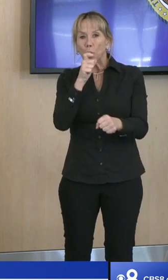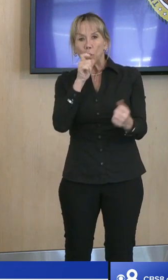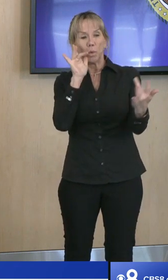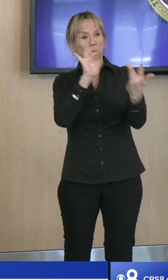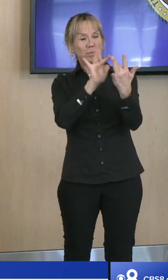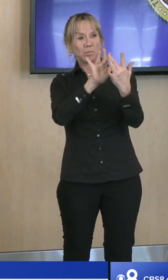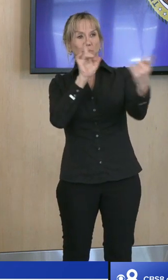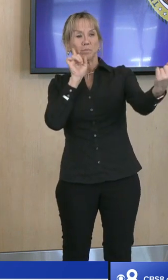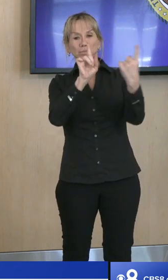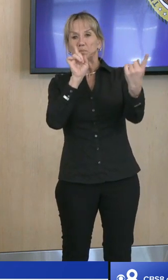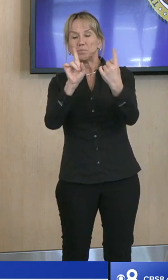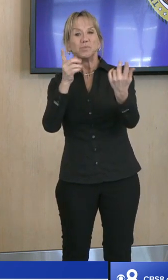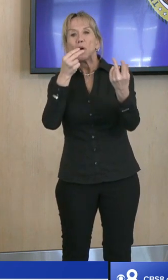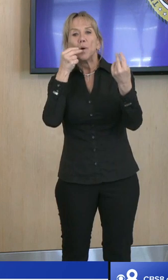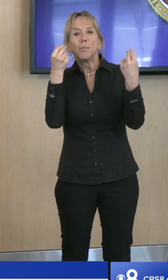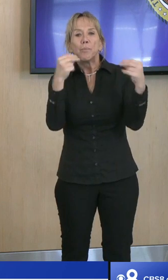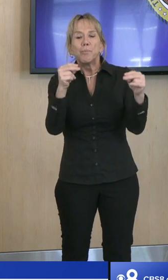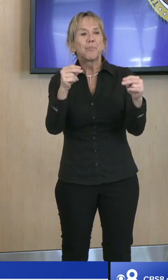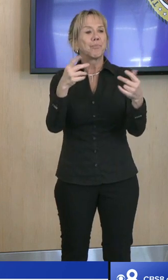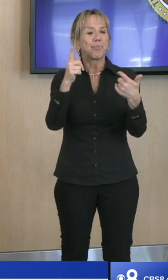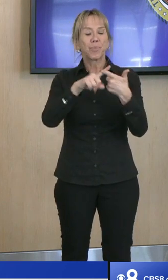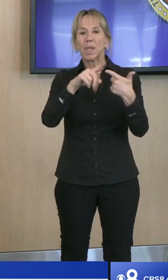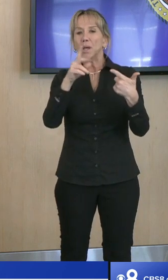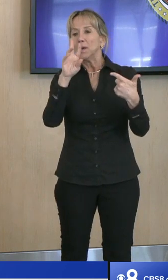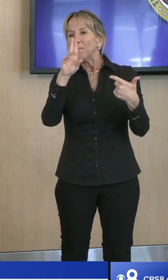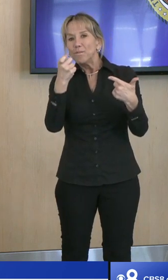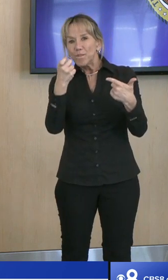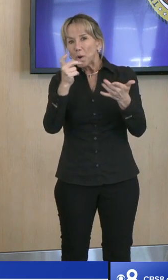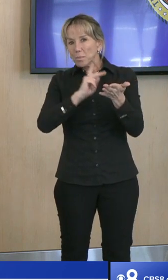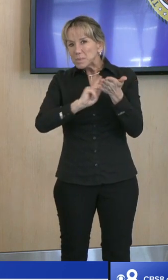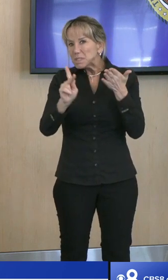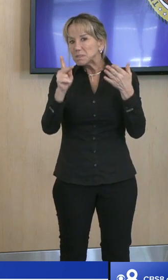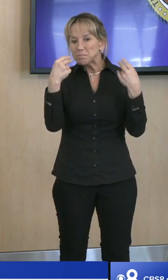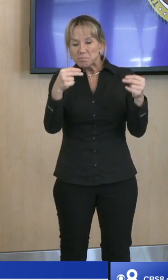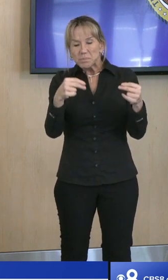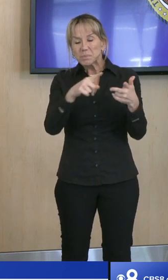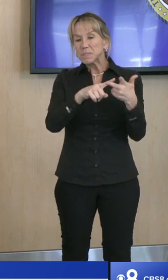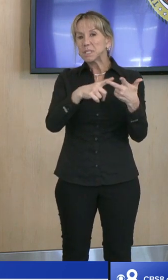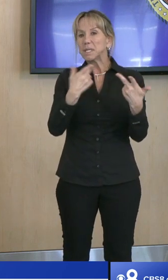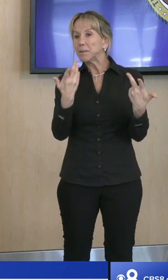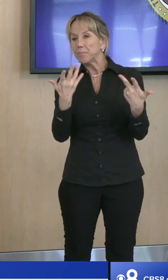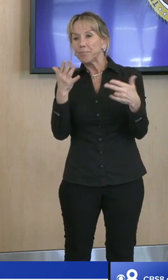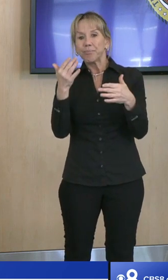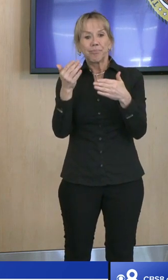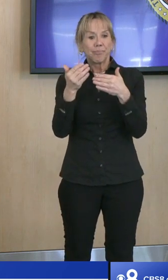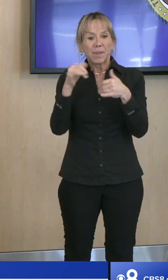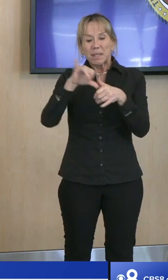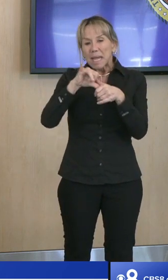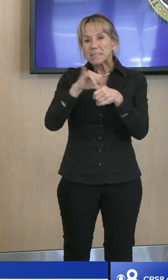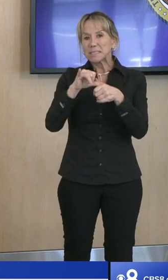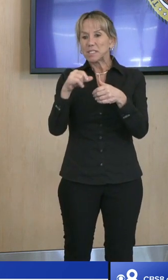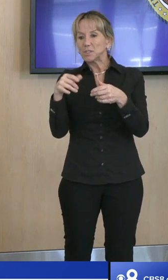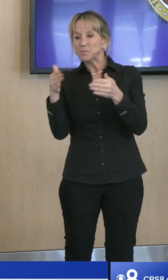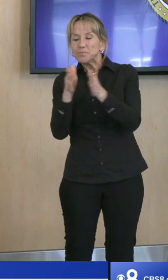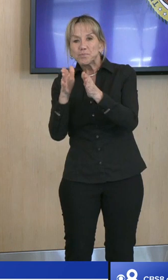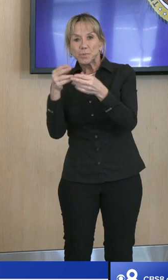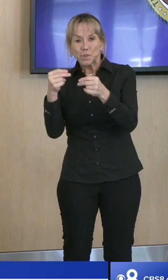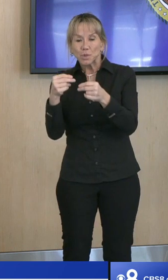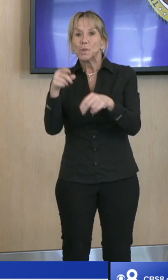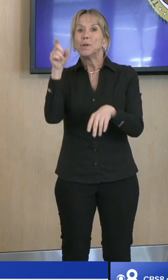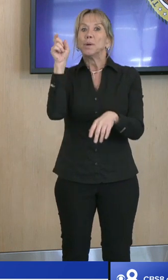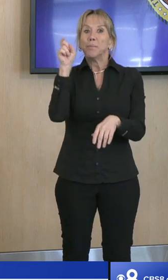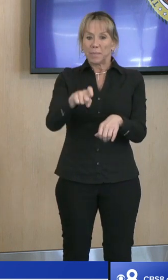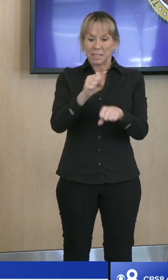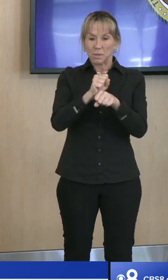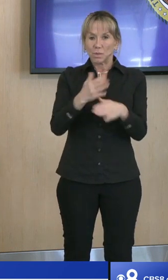with the public in any grocery store, pharmacy or drugstore, convenience store, or gas station shall wear a